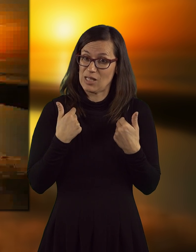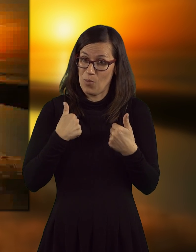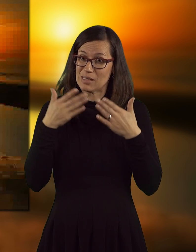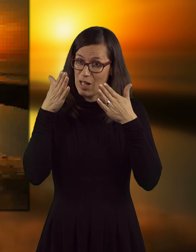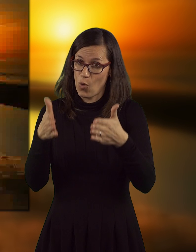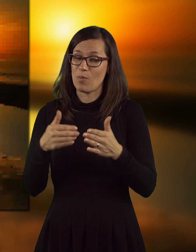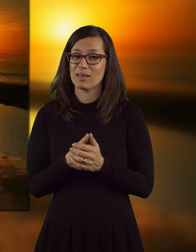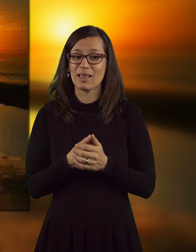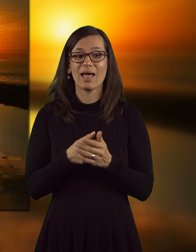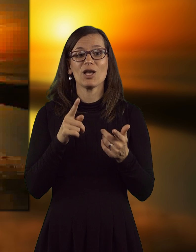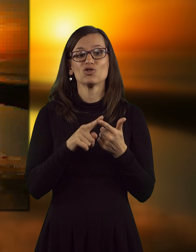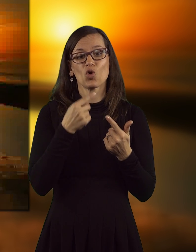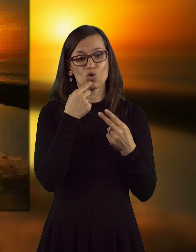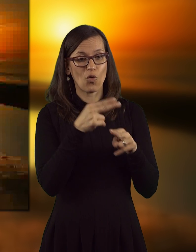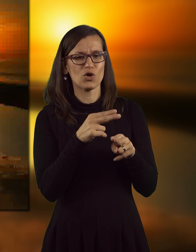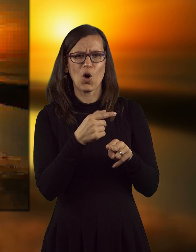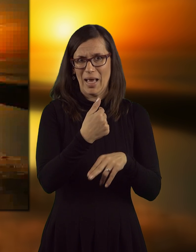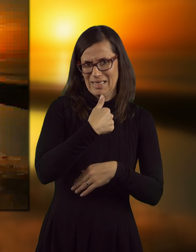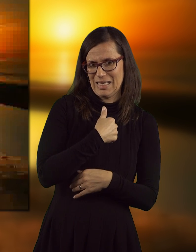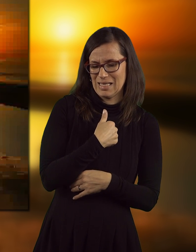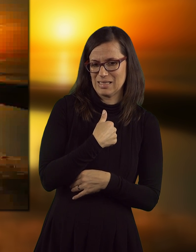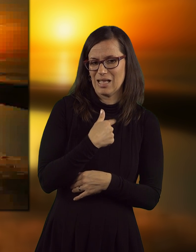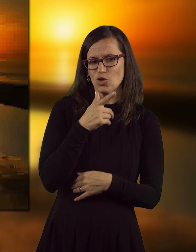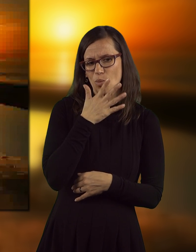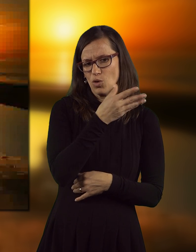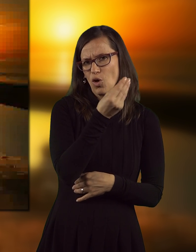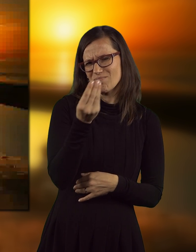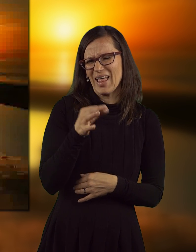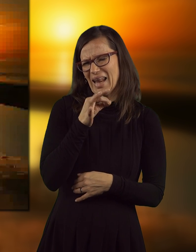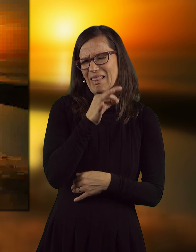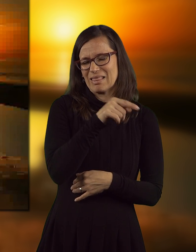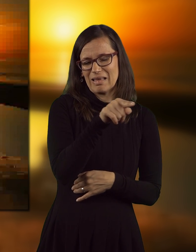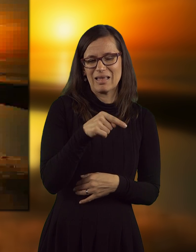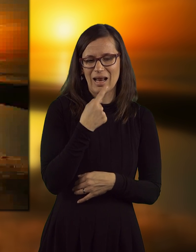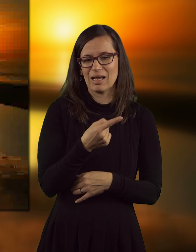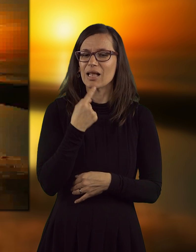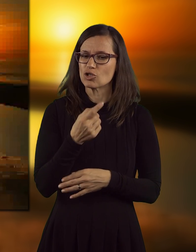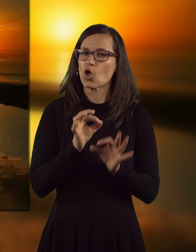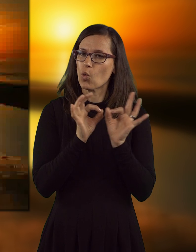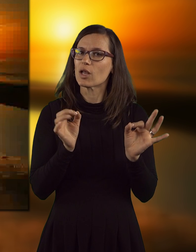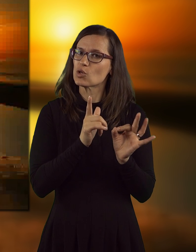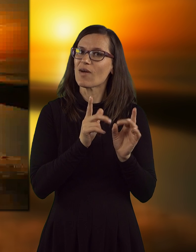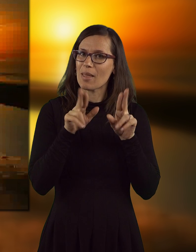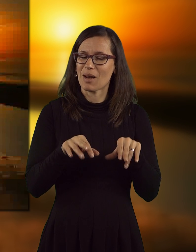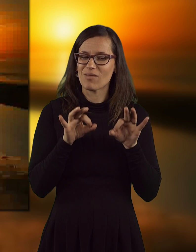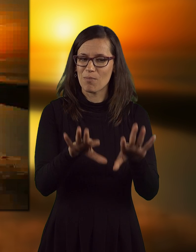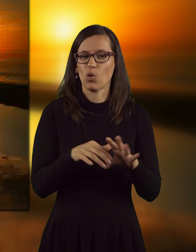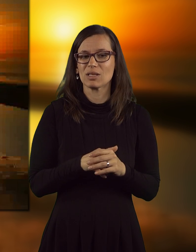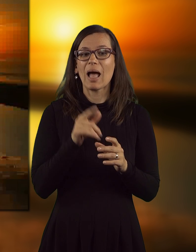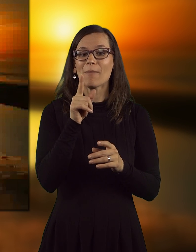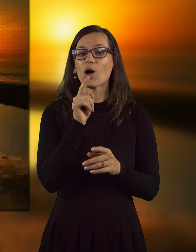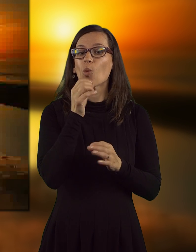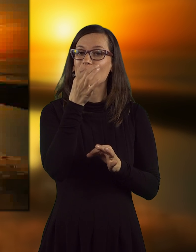trust me. If they say me, which few of them will, you say, good, we're on the right track. But the reason that